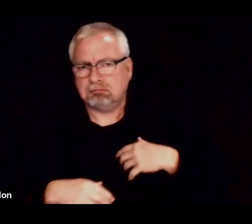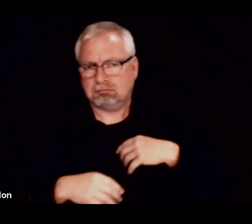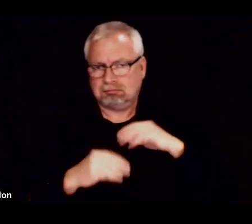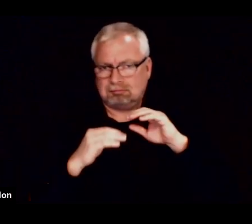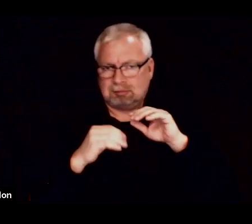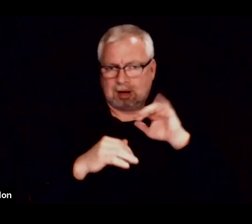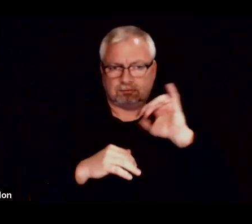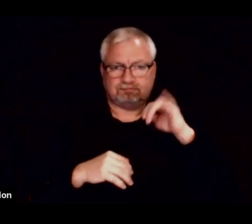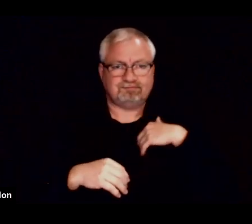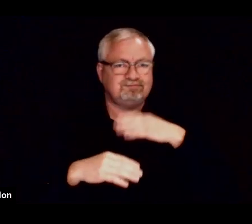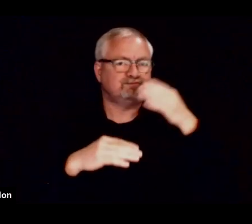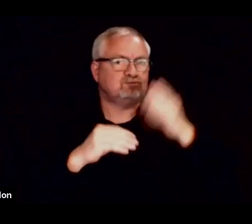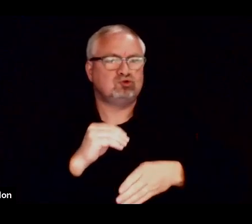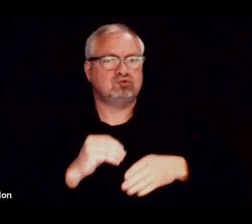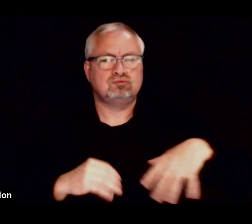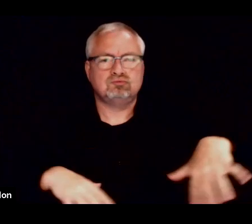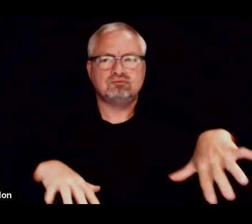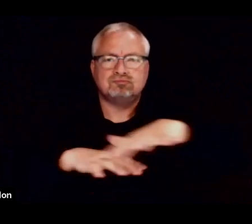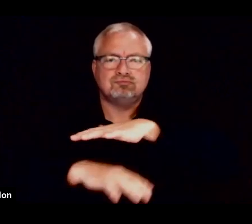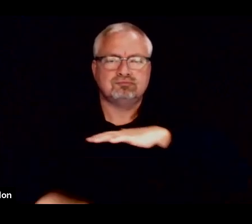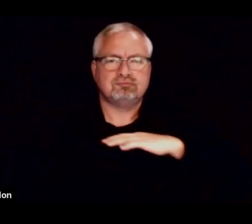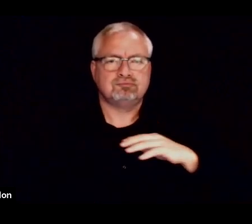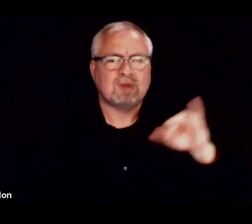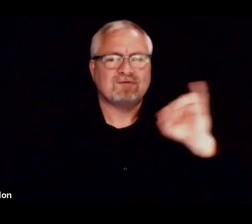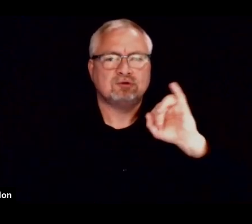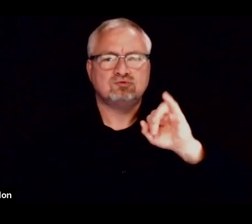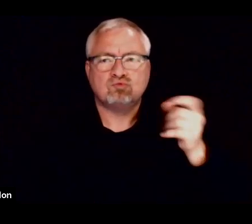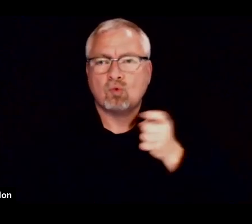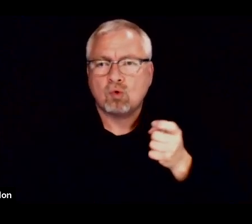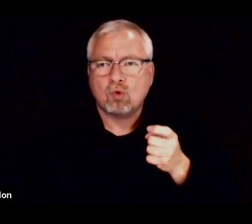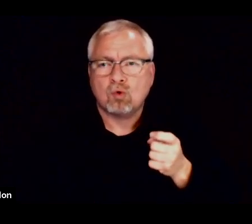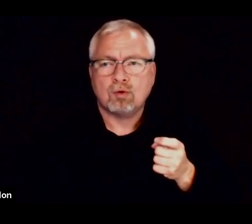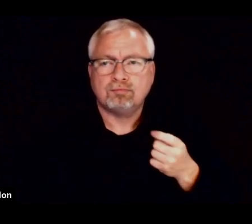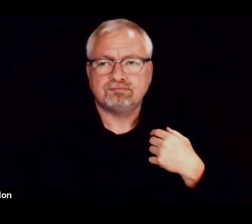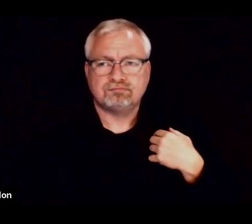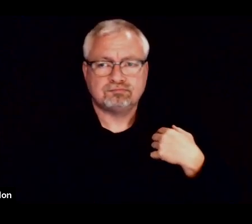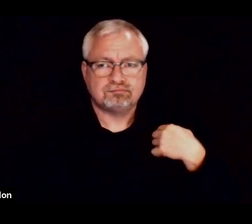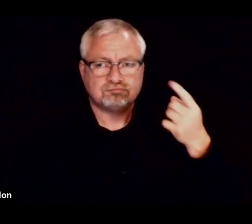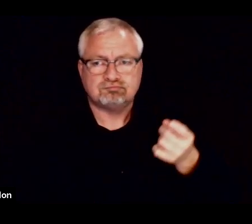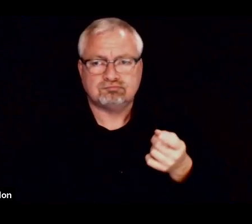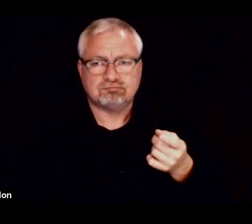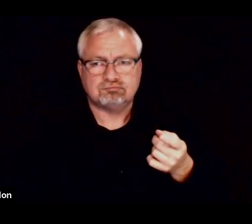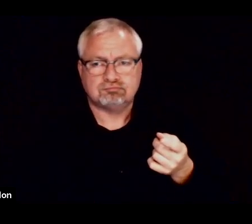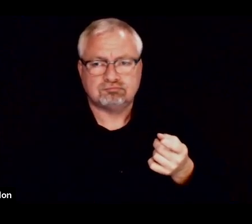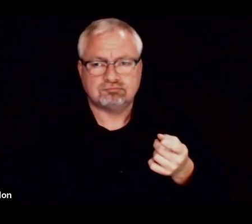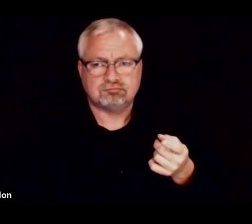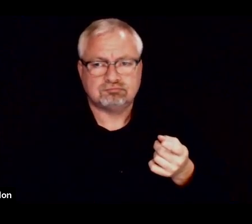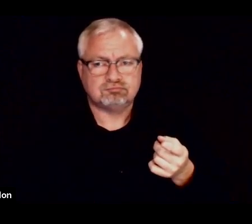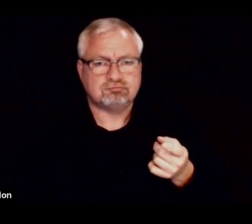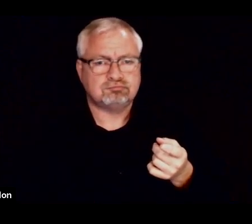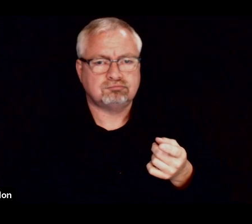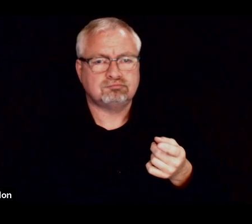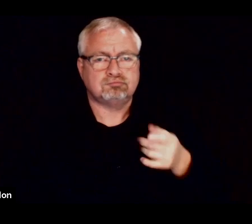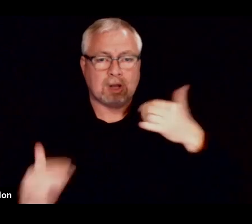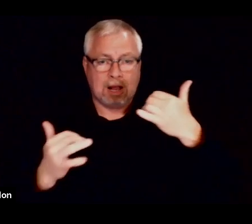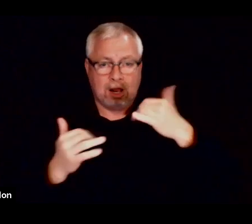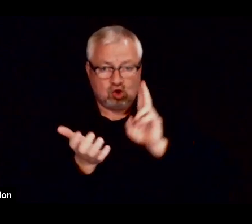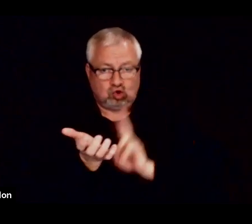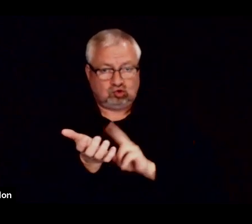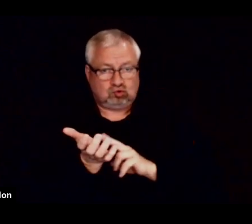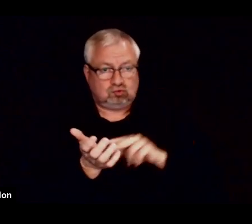all of the infection control related surveys of all of the skilled nursing facilities in the state that we were